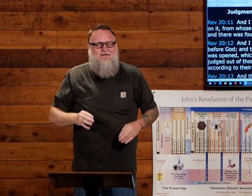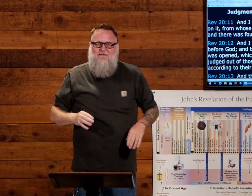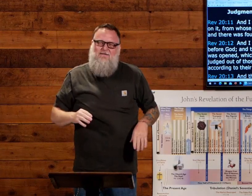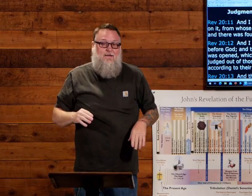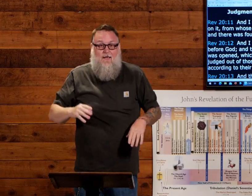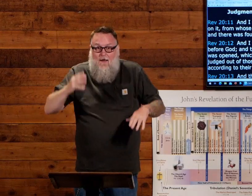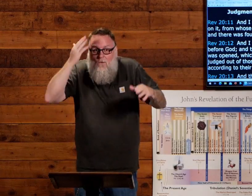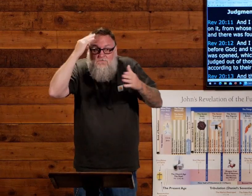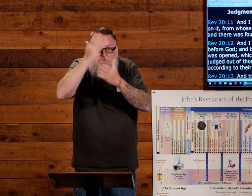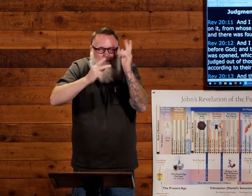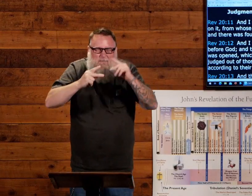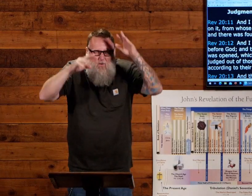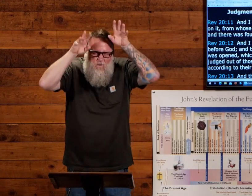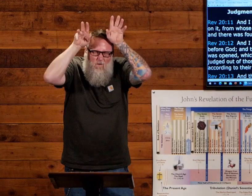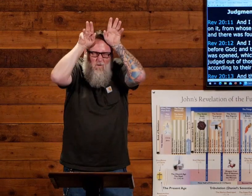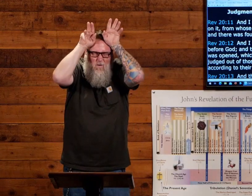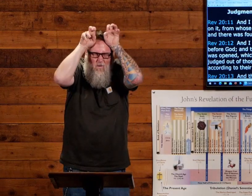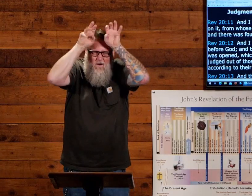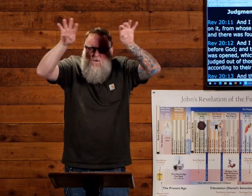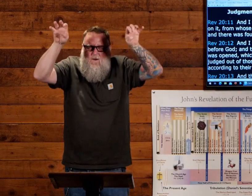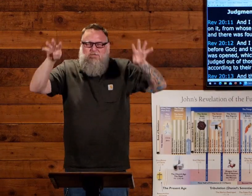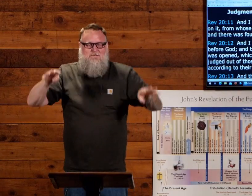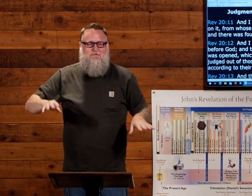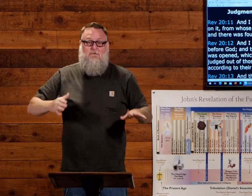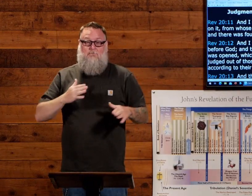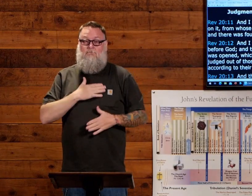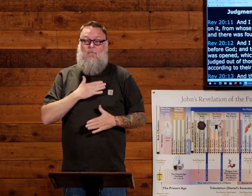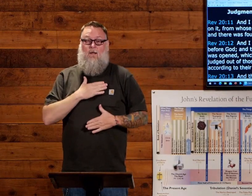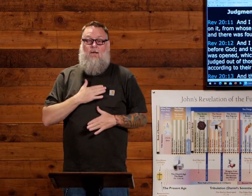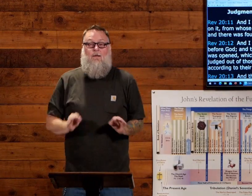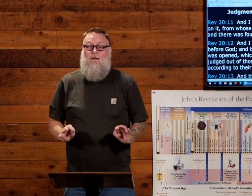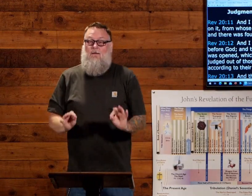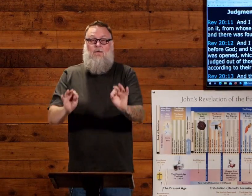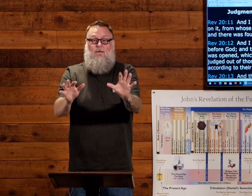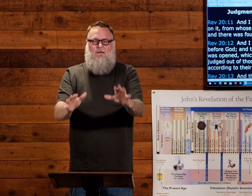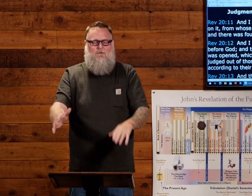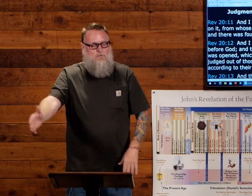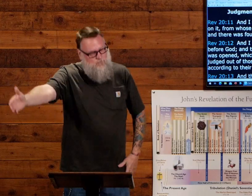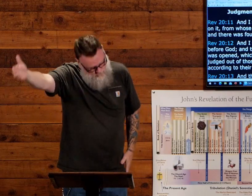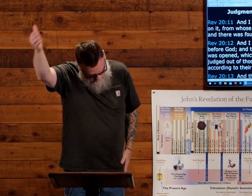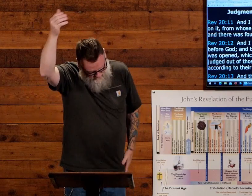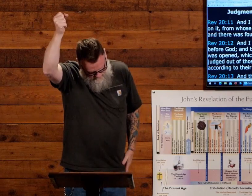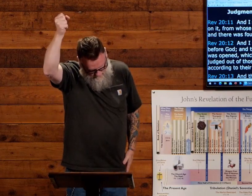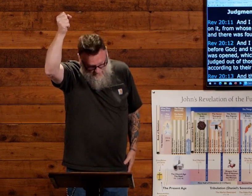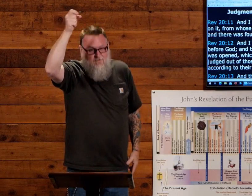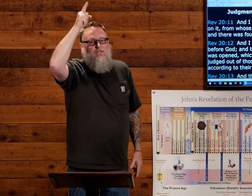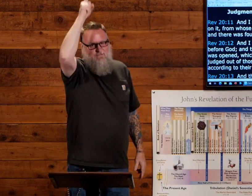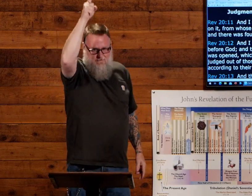Jesus, Holy Spirit, God, whatever. Some people just question it or puzzle it and all this stuff. That's all I ask you is to hold